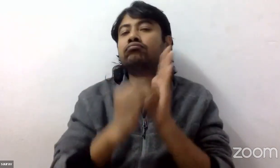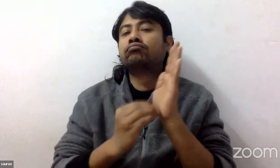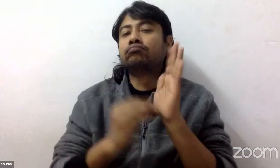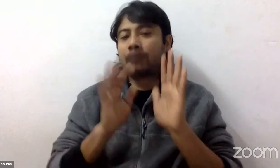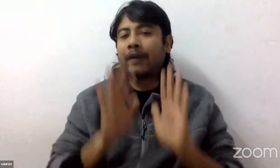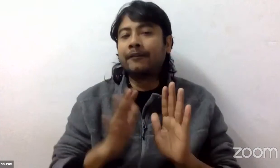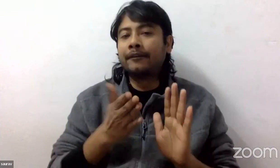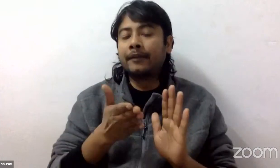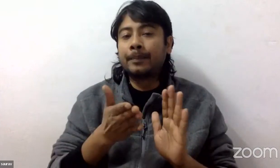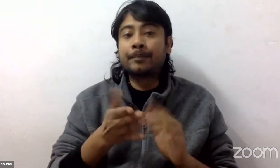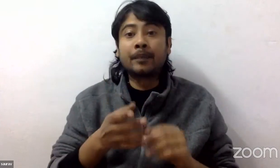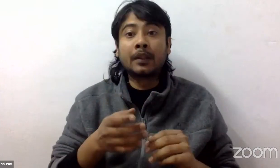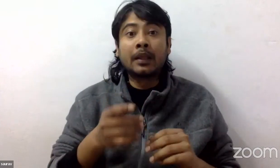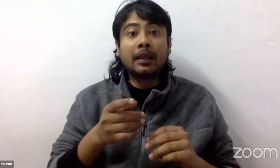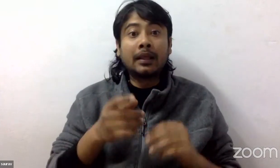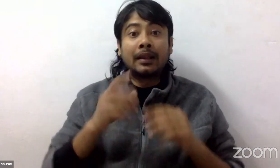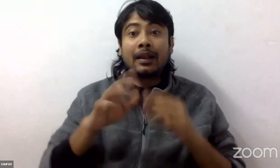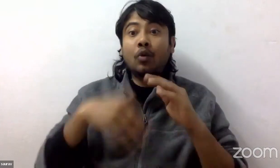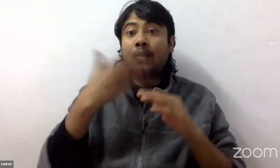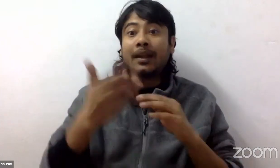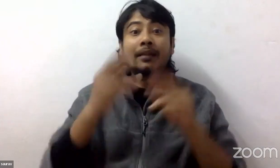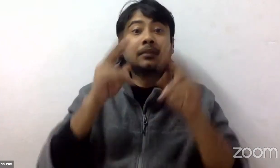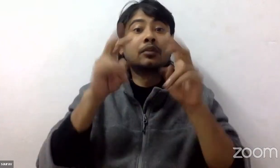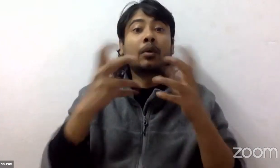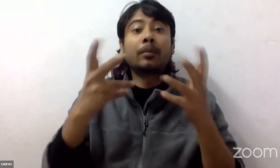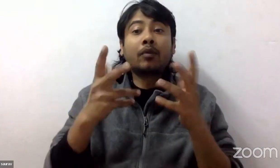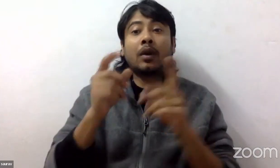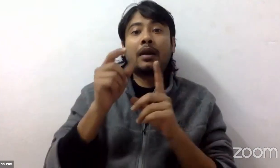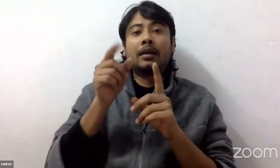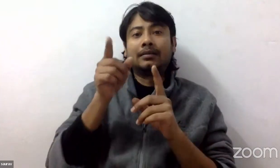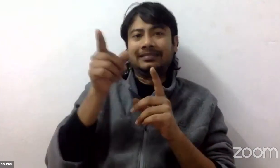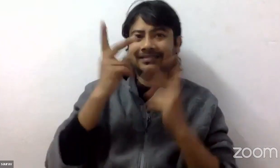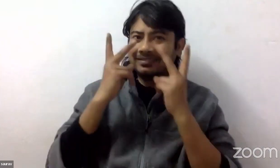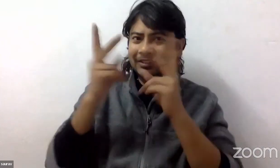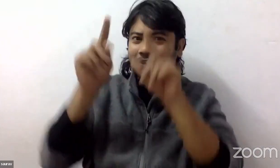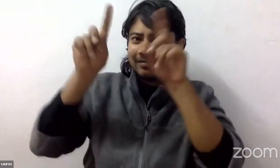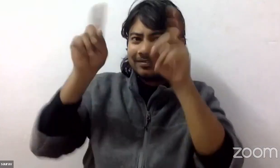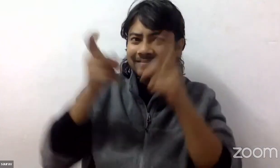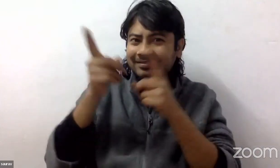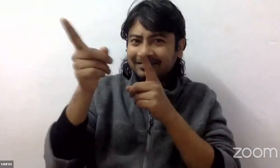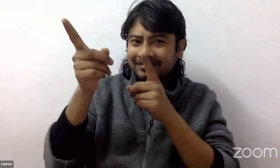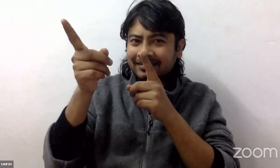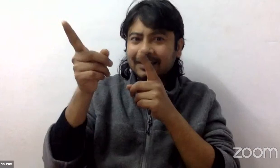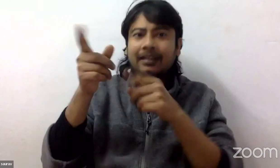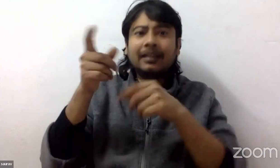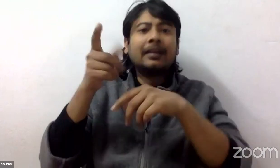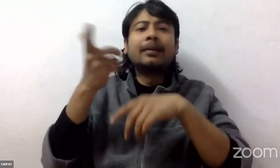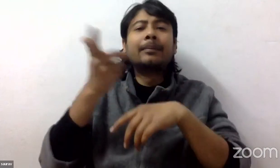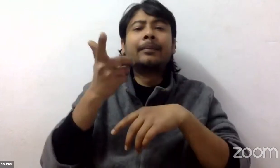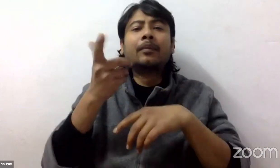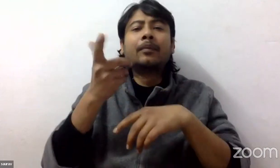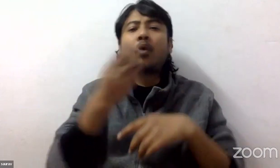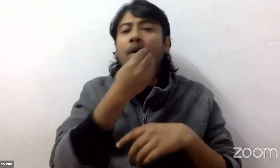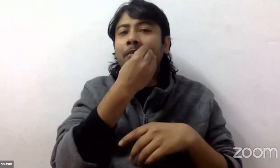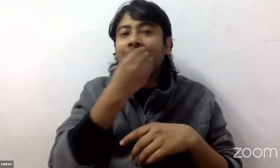when Ekadashi fast is broken, the next day is Dwadashi, and the time is called Parana time.